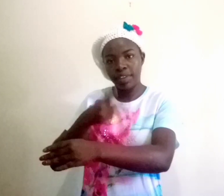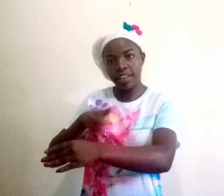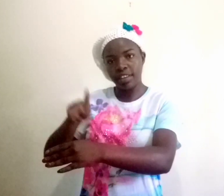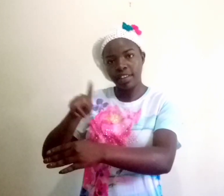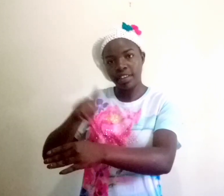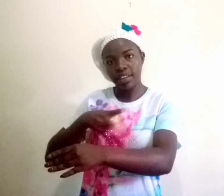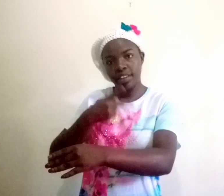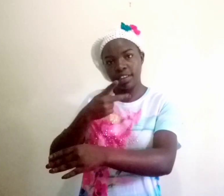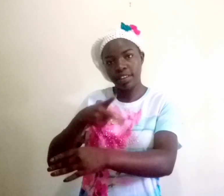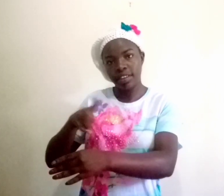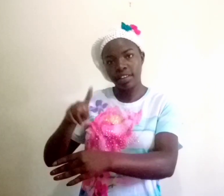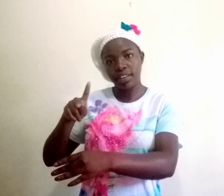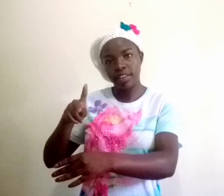Psalms.